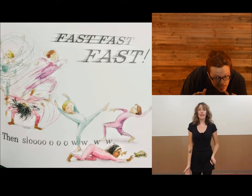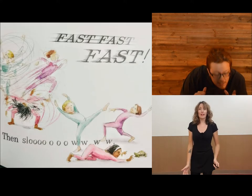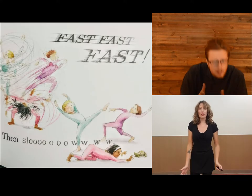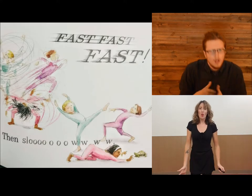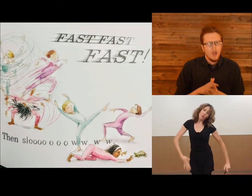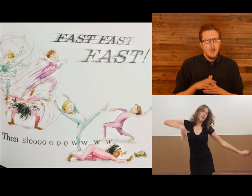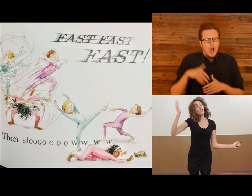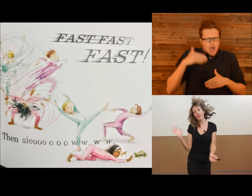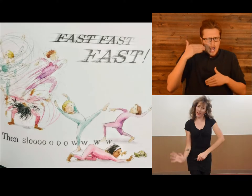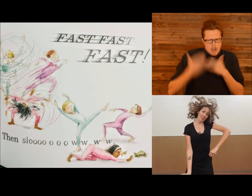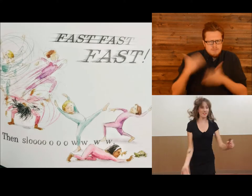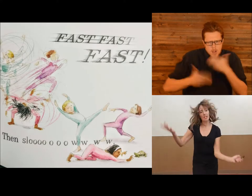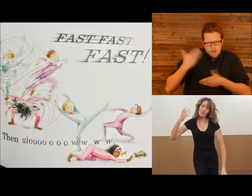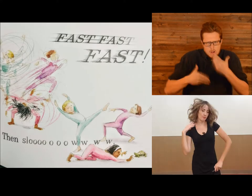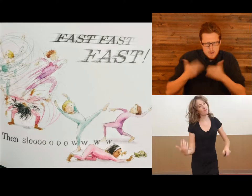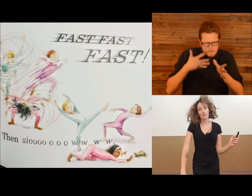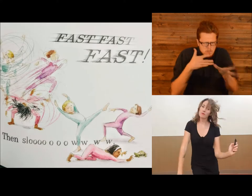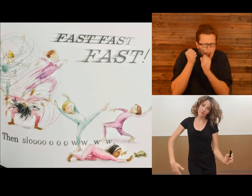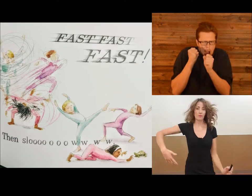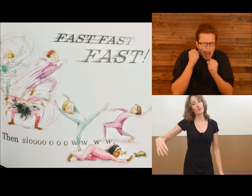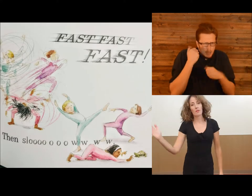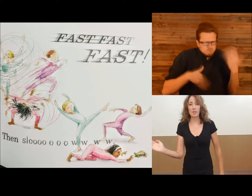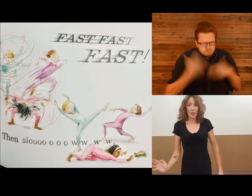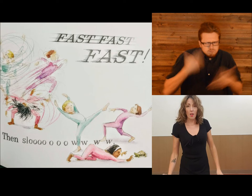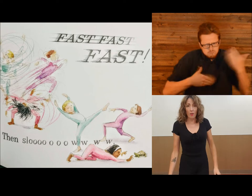You can dance really fast.